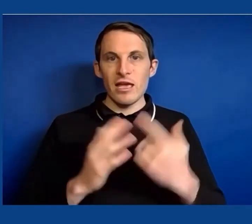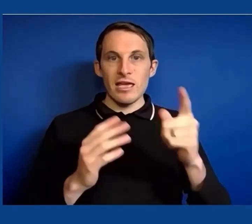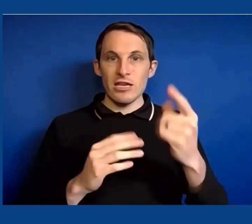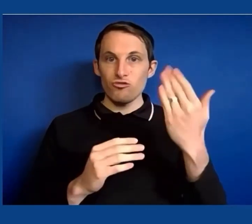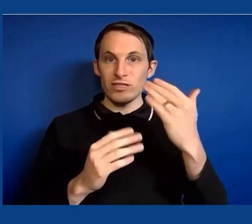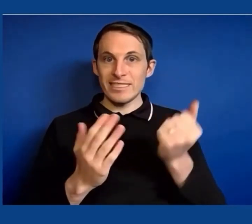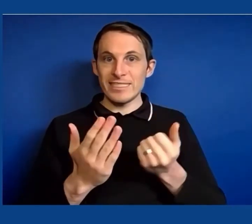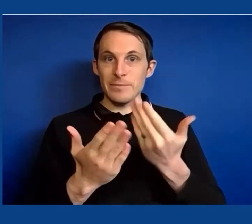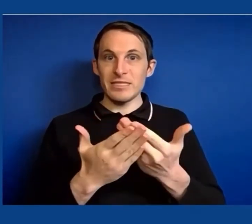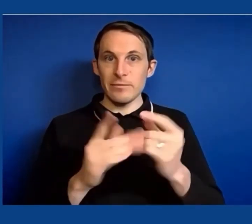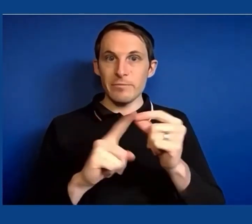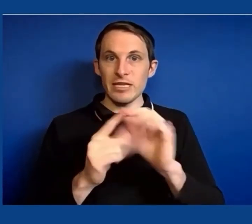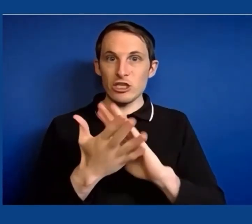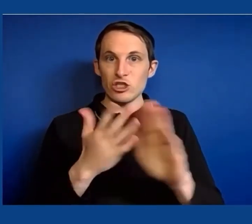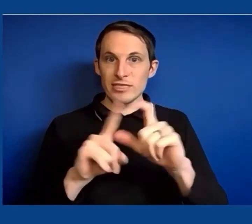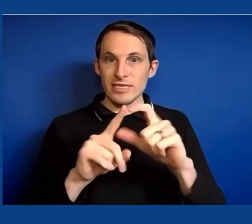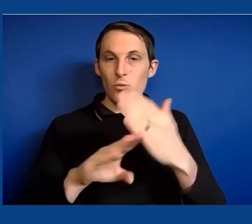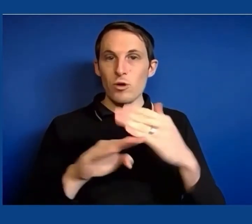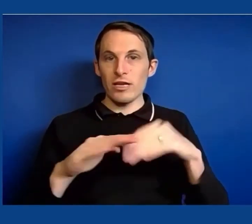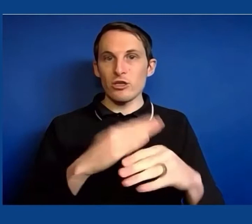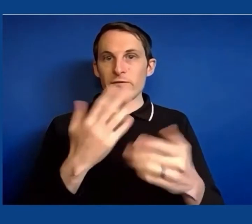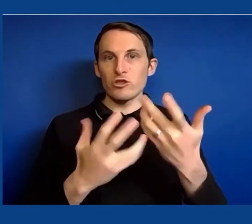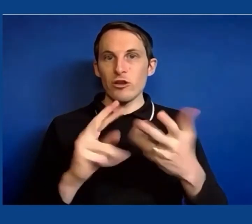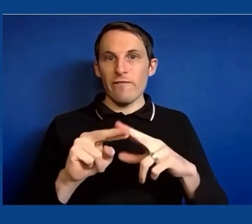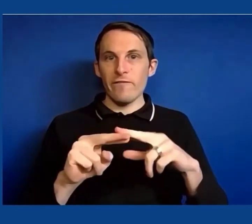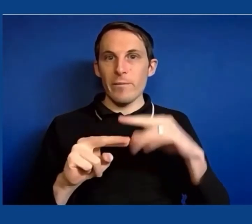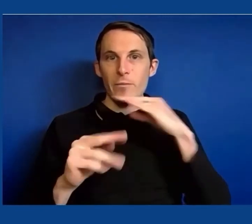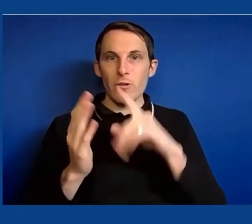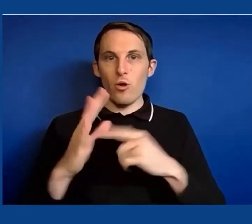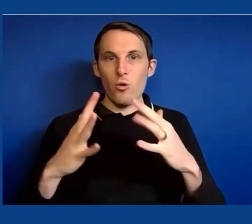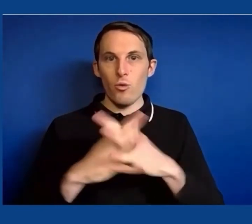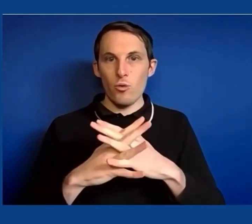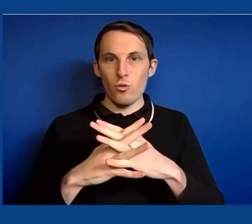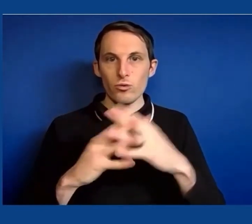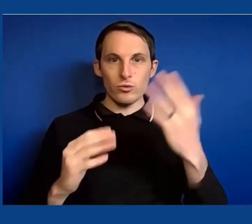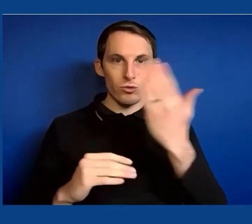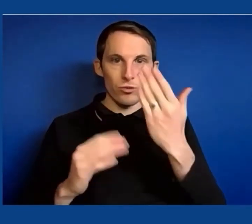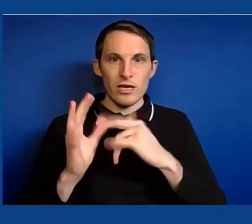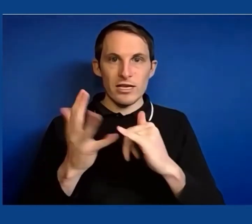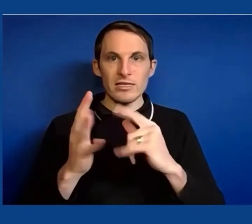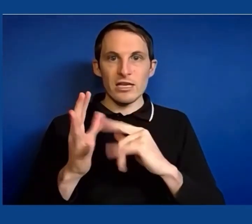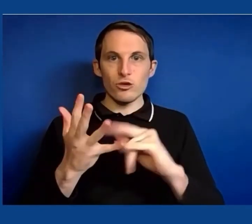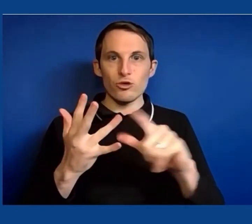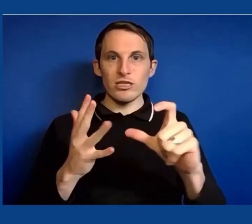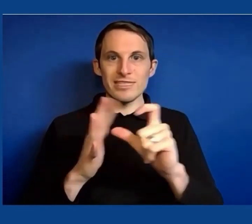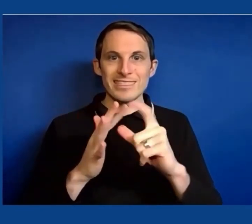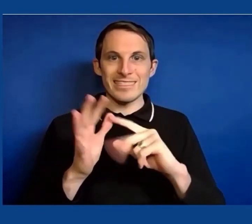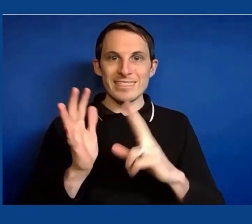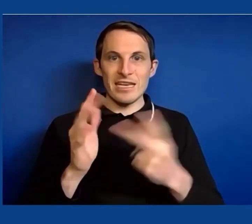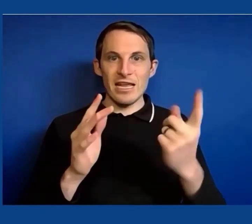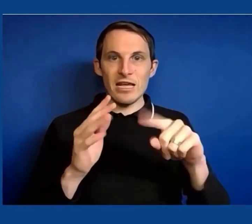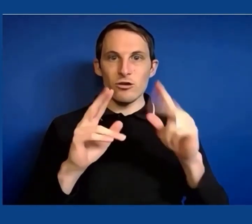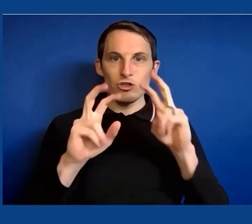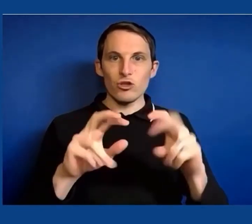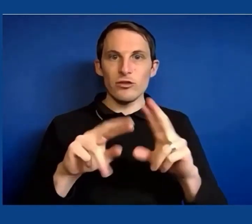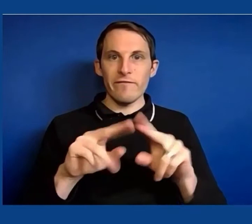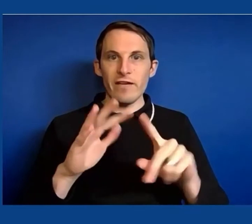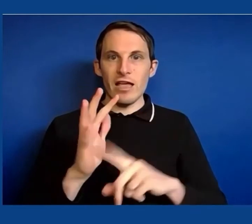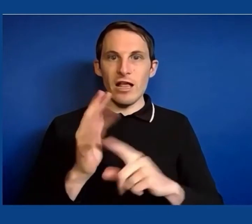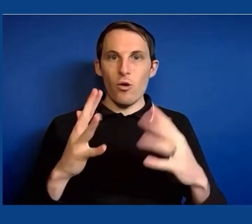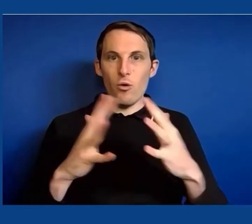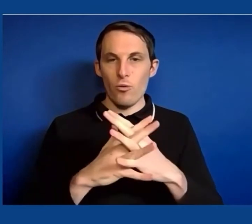his PhD and is working at the University of Melbourne Law School as Associate Dean and Research Fellow and Senior